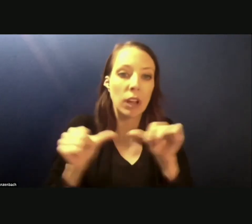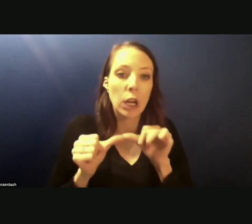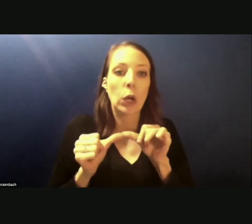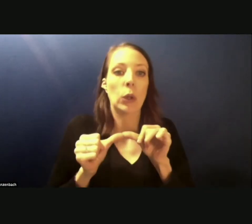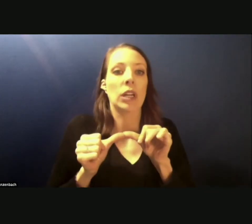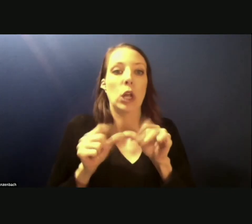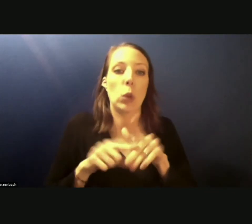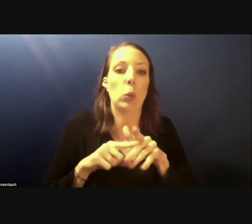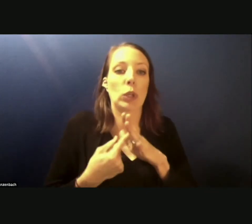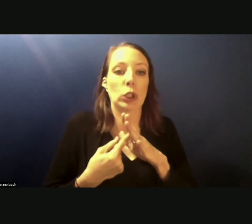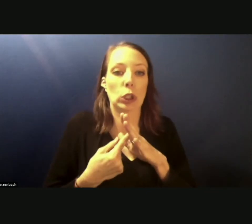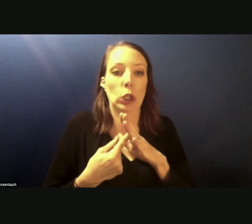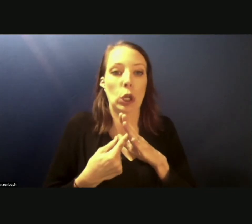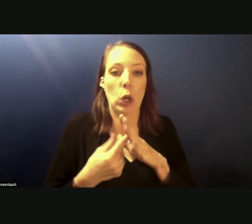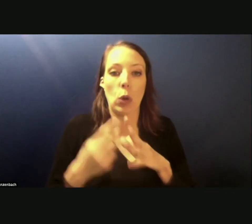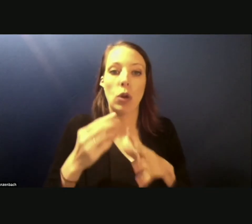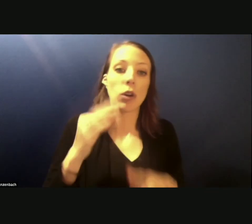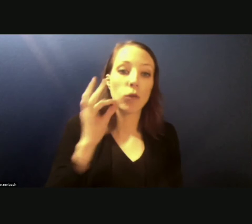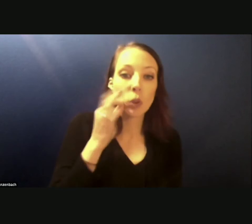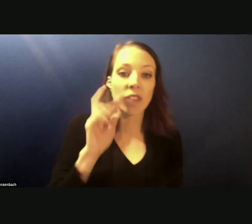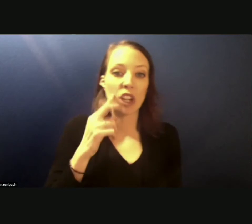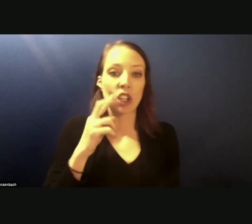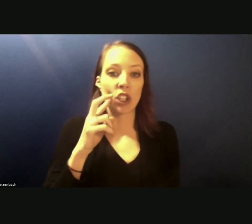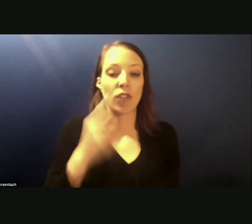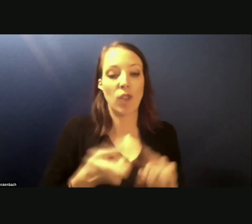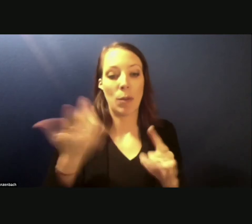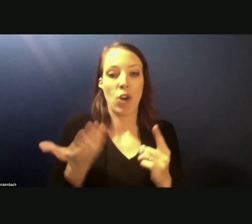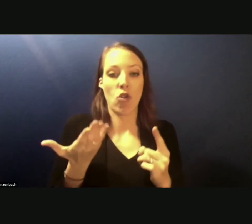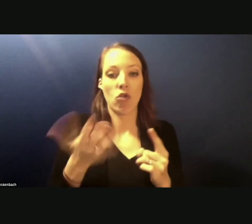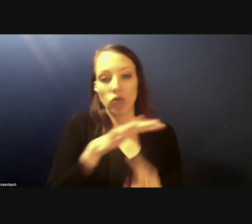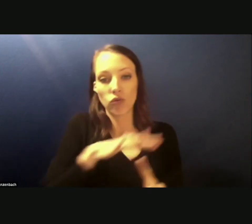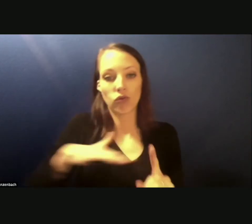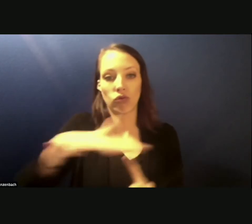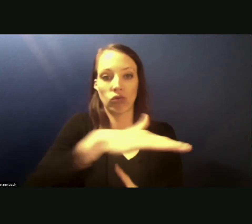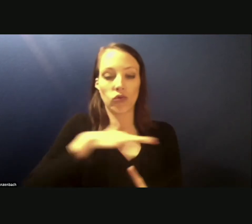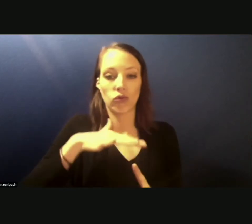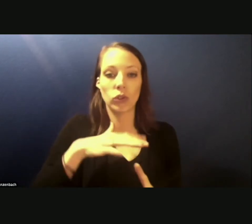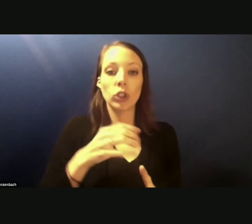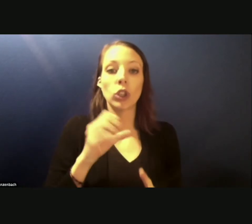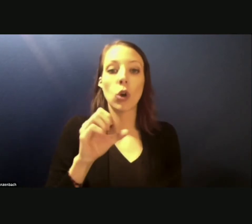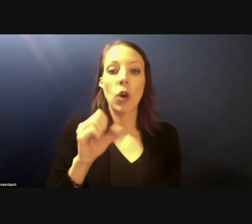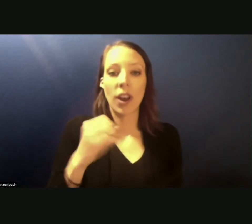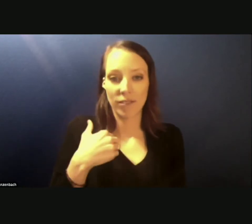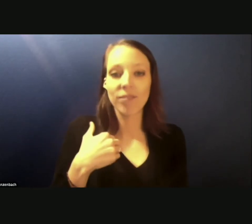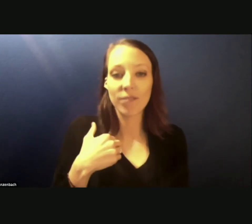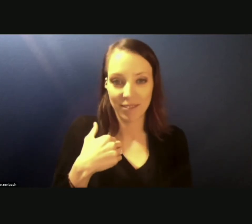regional produce, fruits and veggies. So you got with the harvest, you